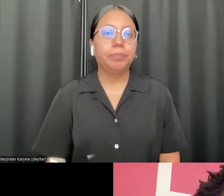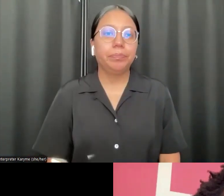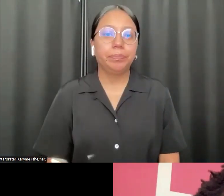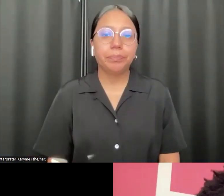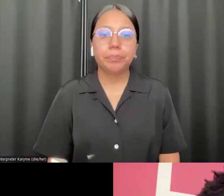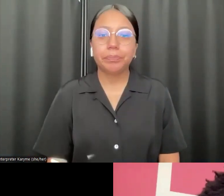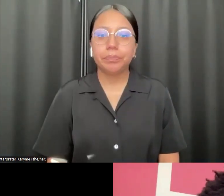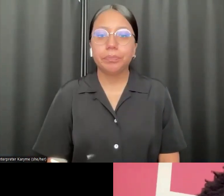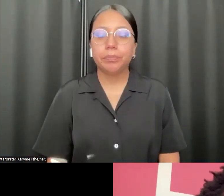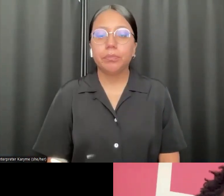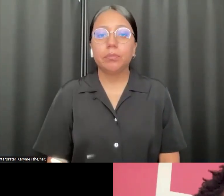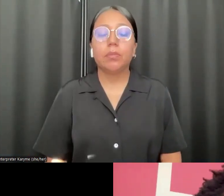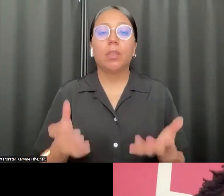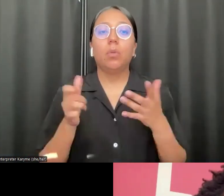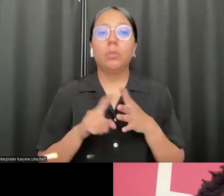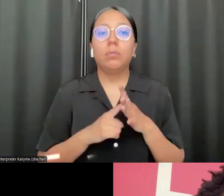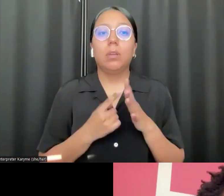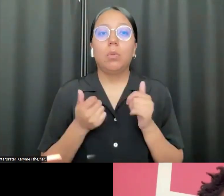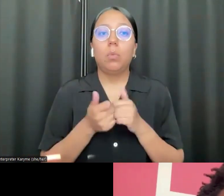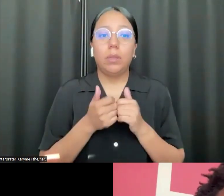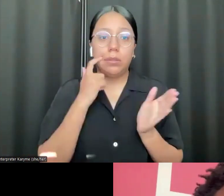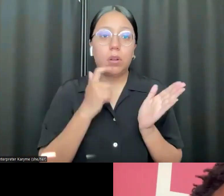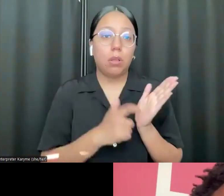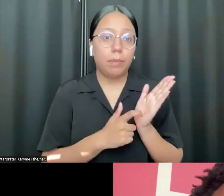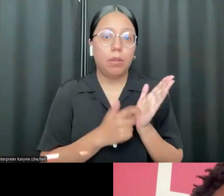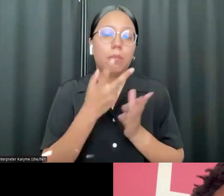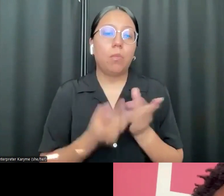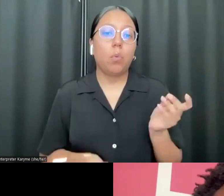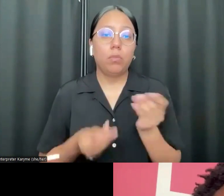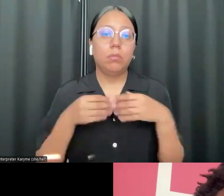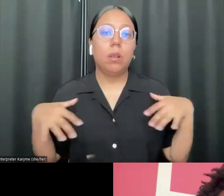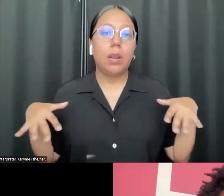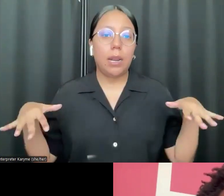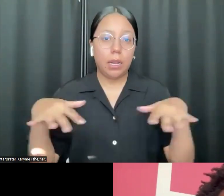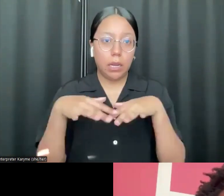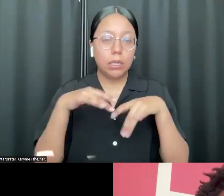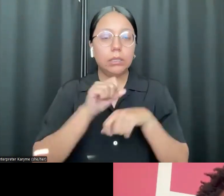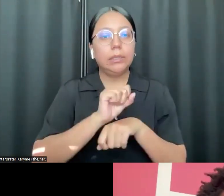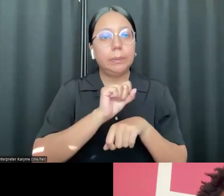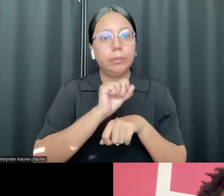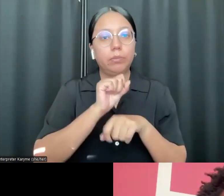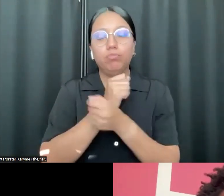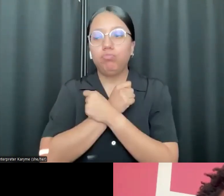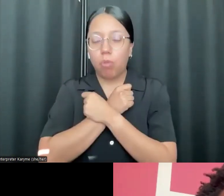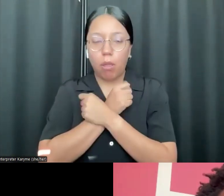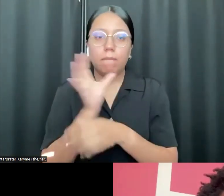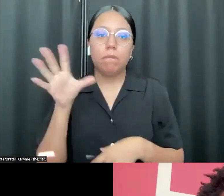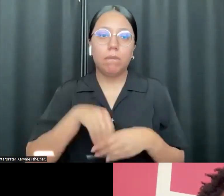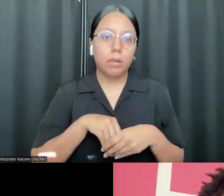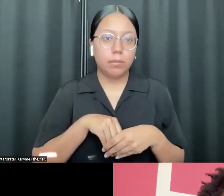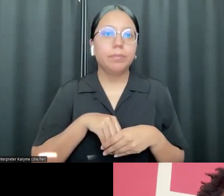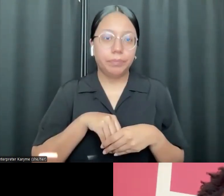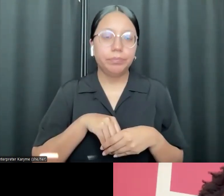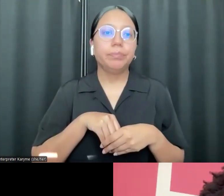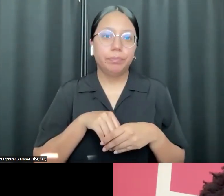with an acknowledgement of both the land, the labor, and love that went into creating